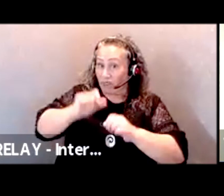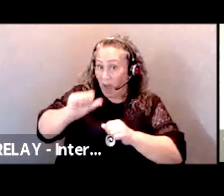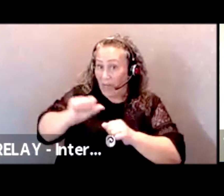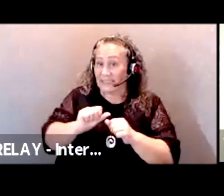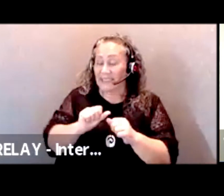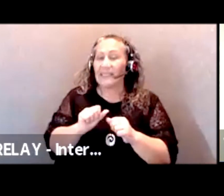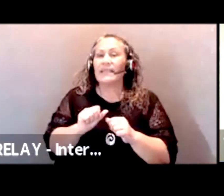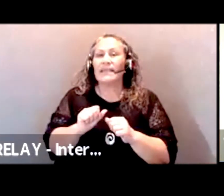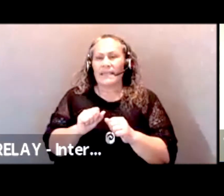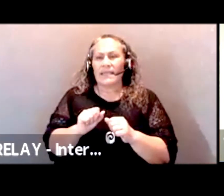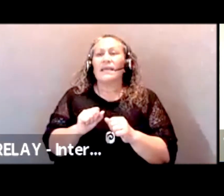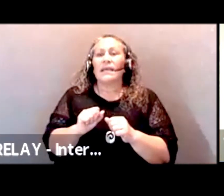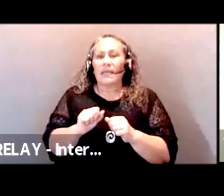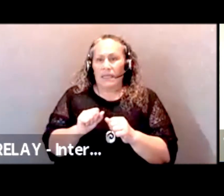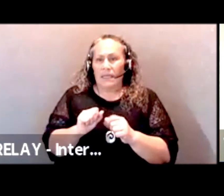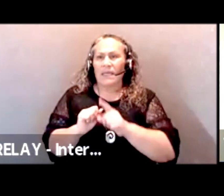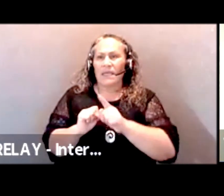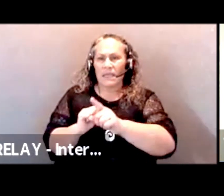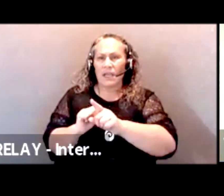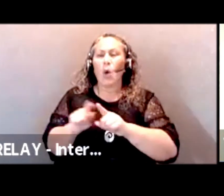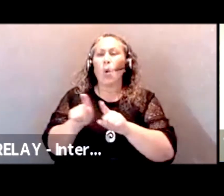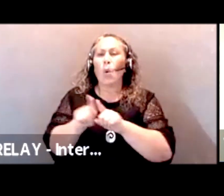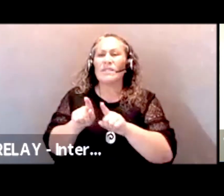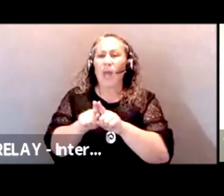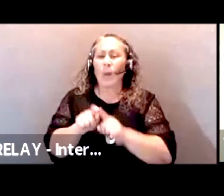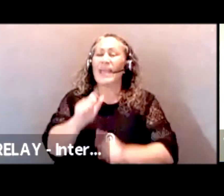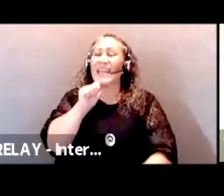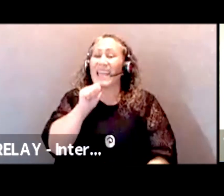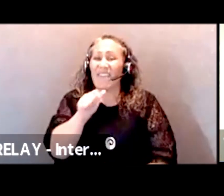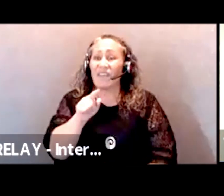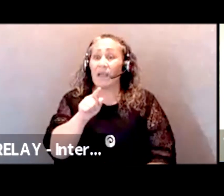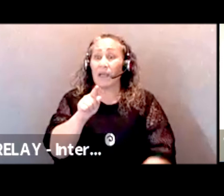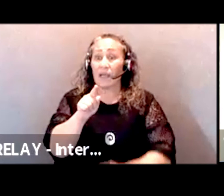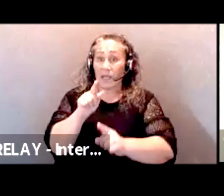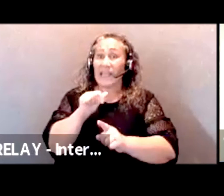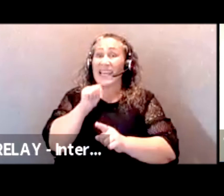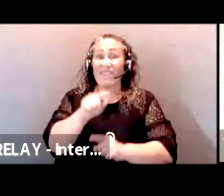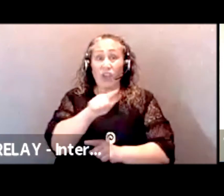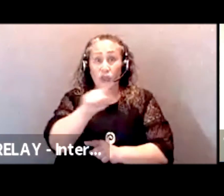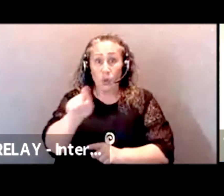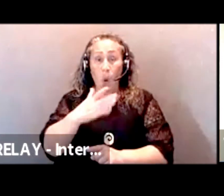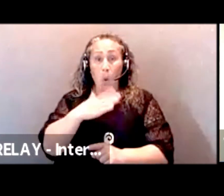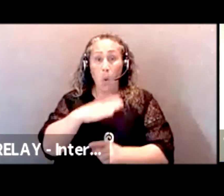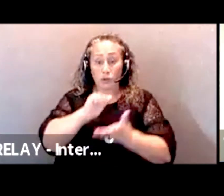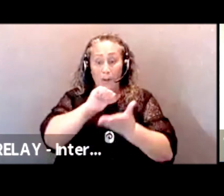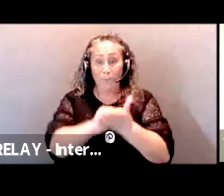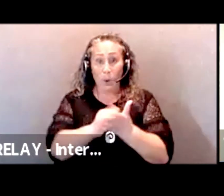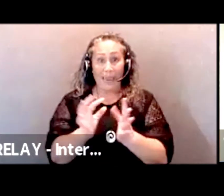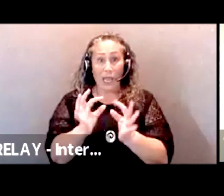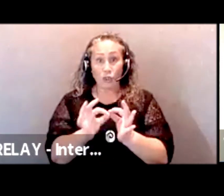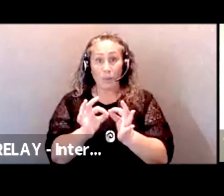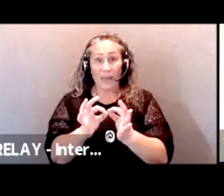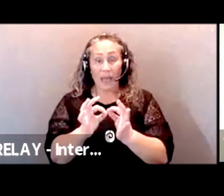right, just to say too that if you're going to book a sign language interpreter to be on